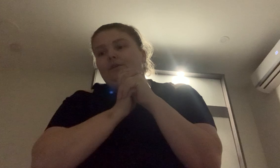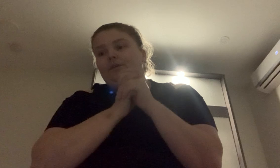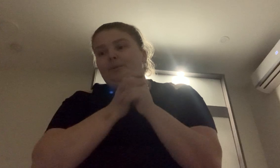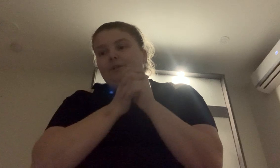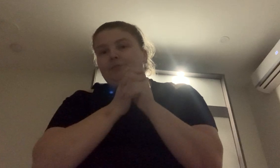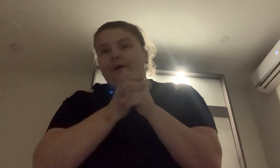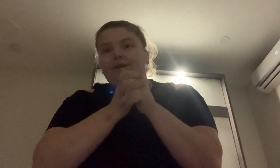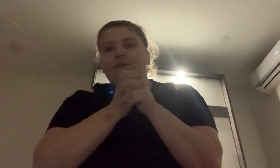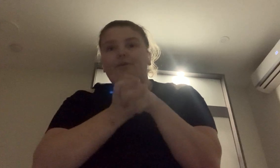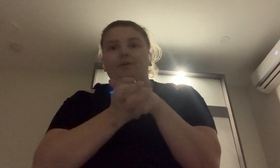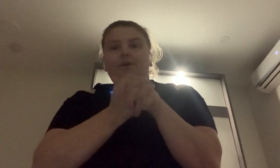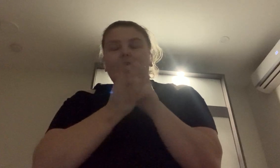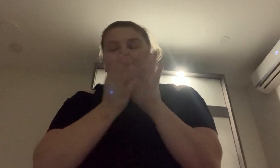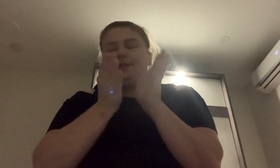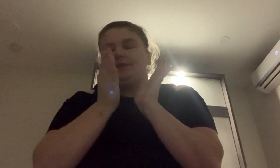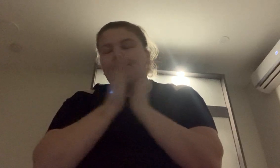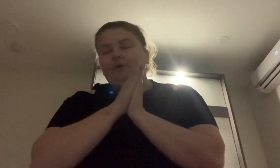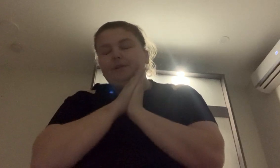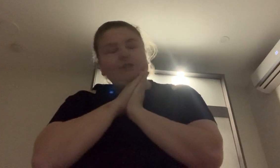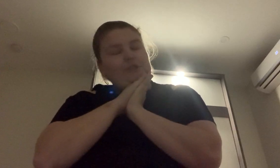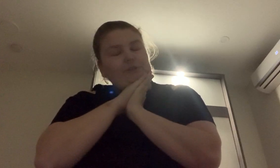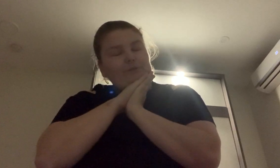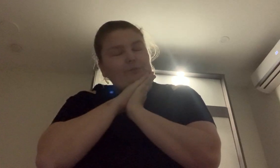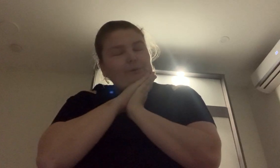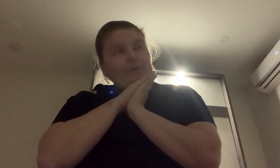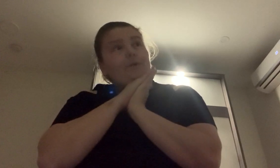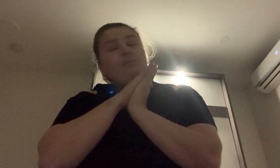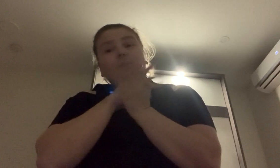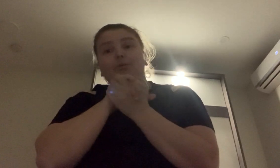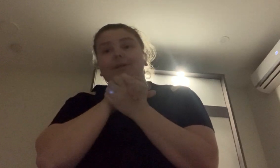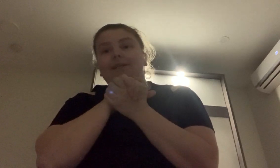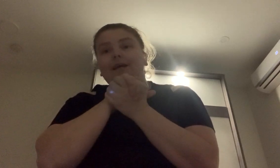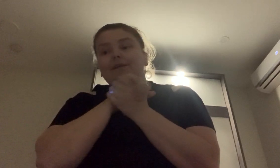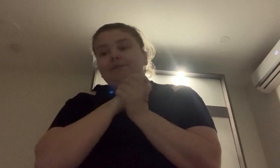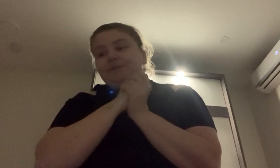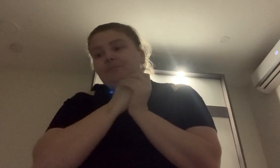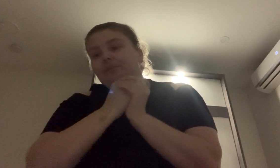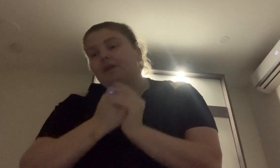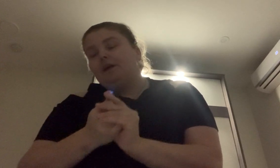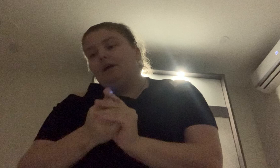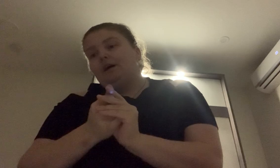the books read for this year for imbolc reading days.